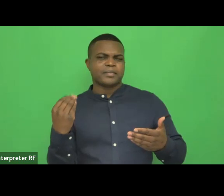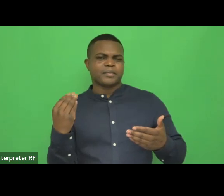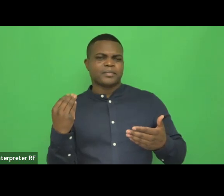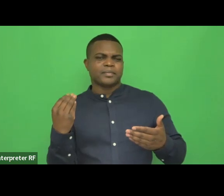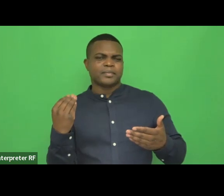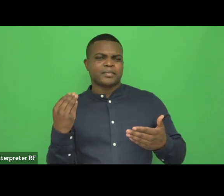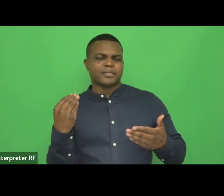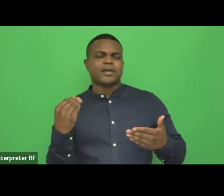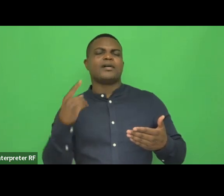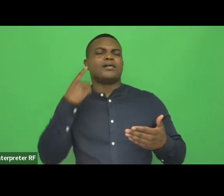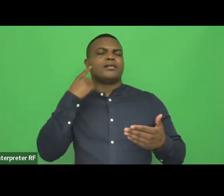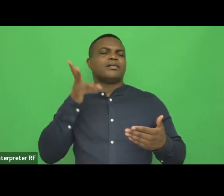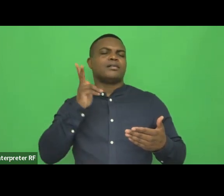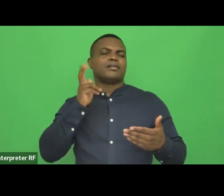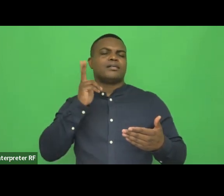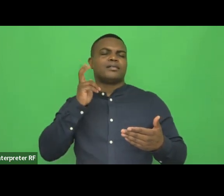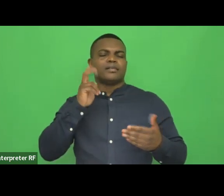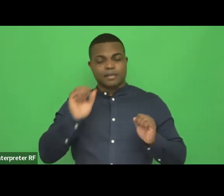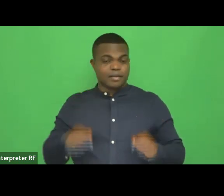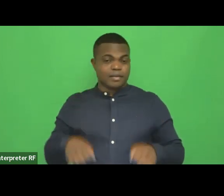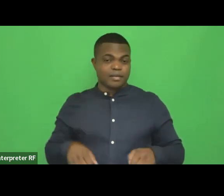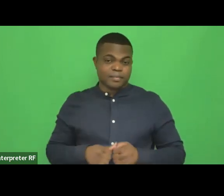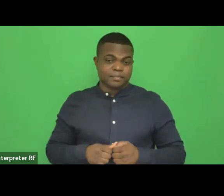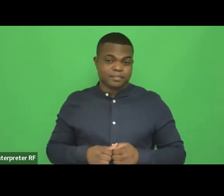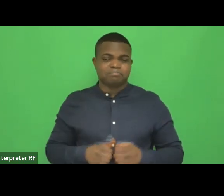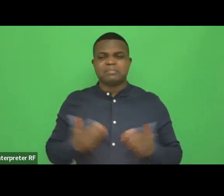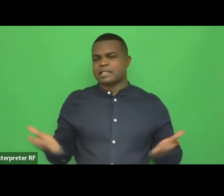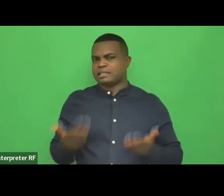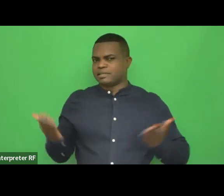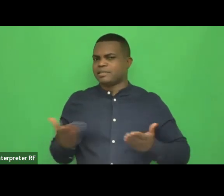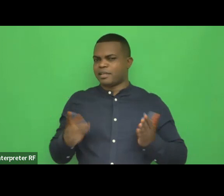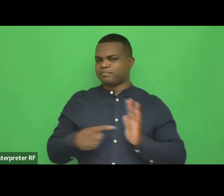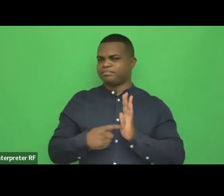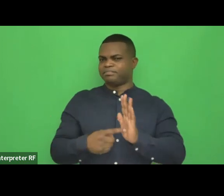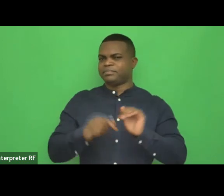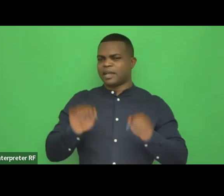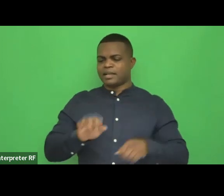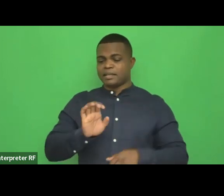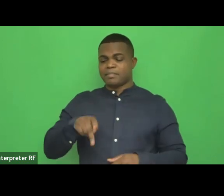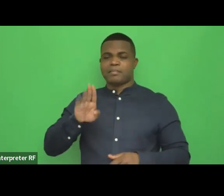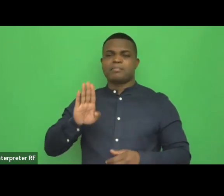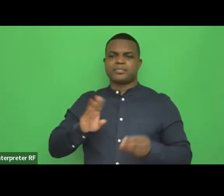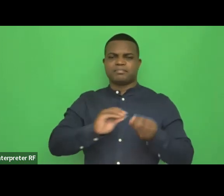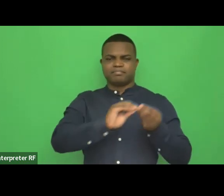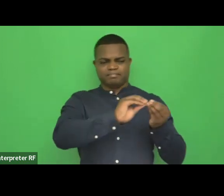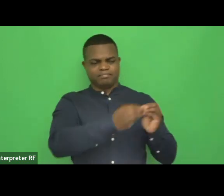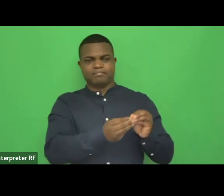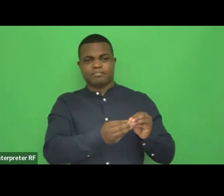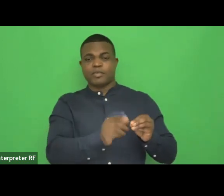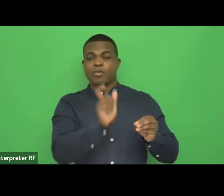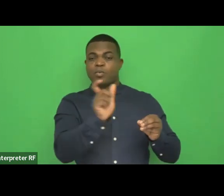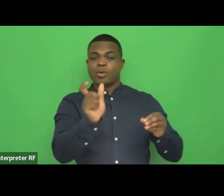using Word to EPUB or the built-in features of Pages and Google